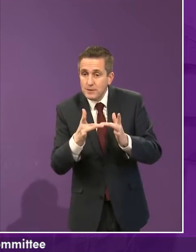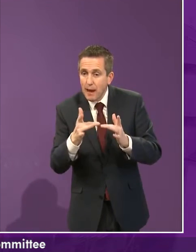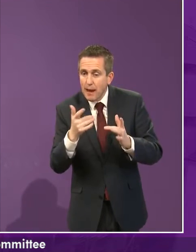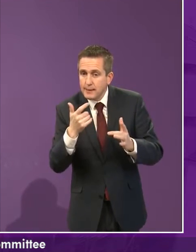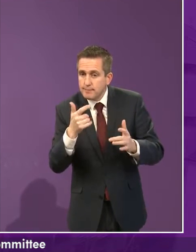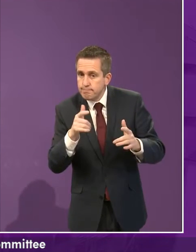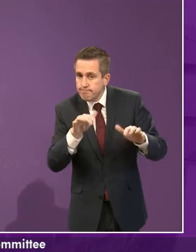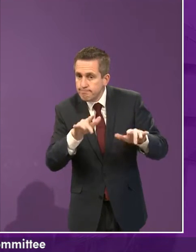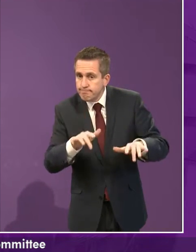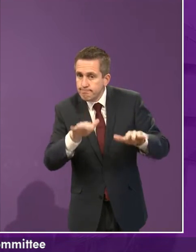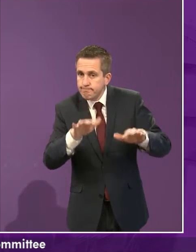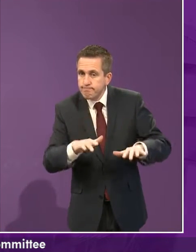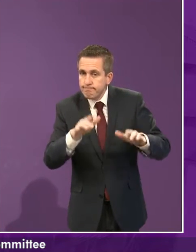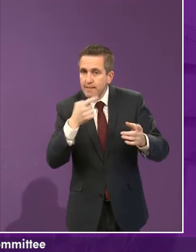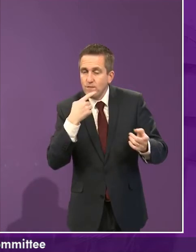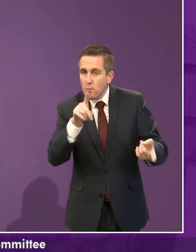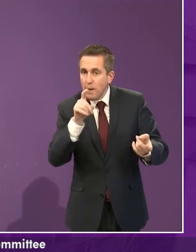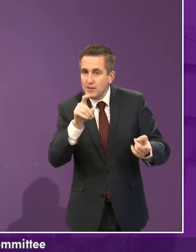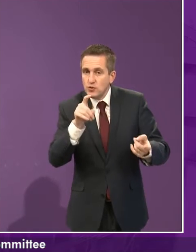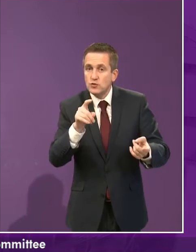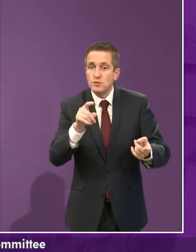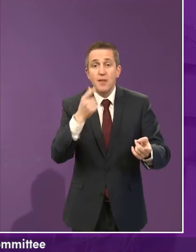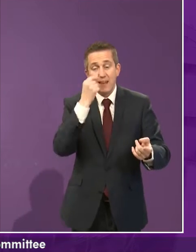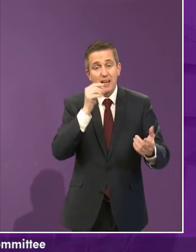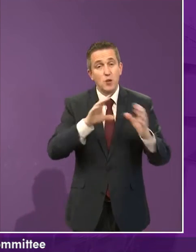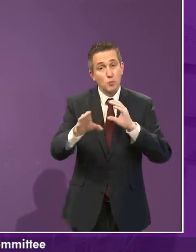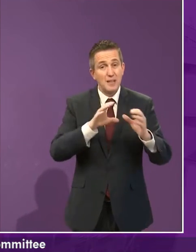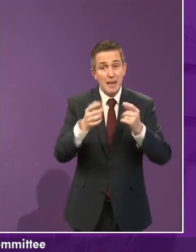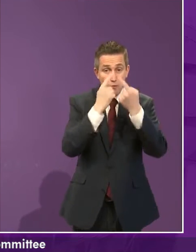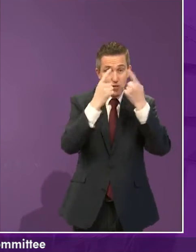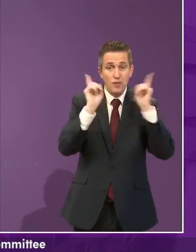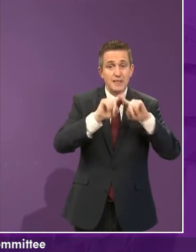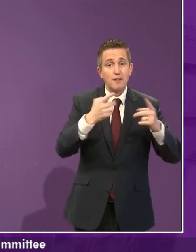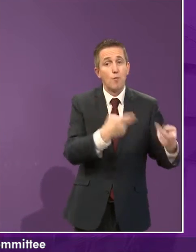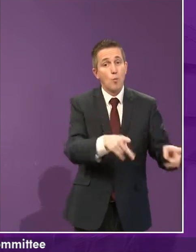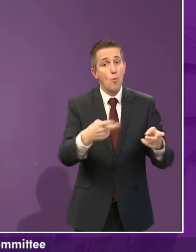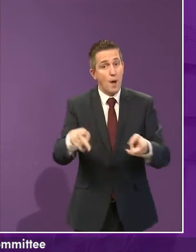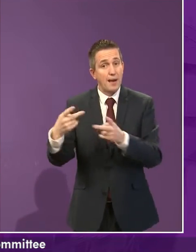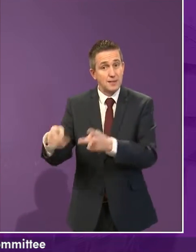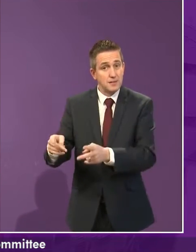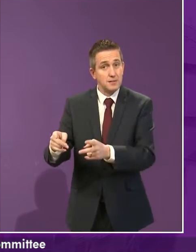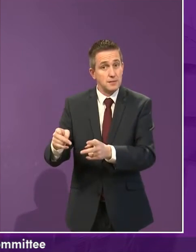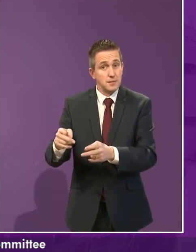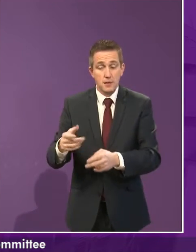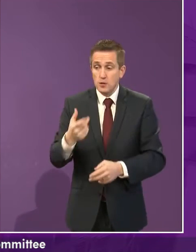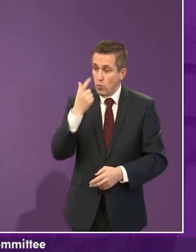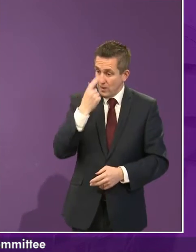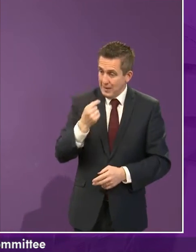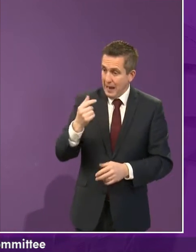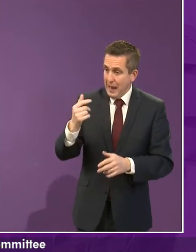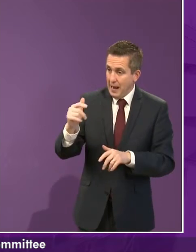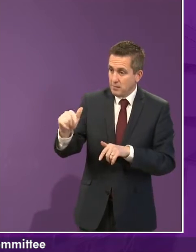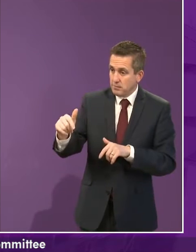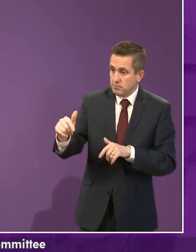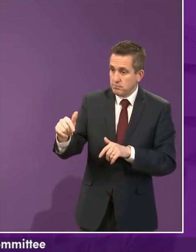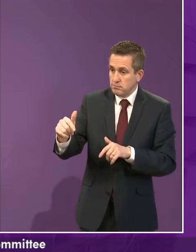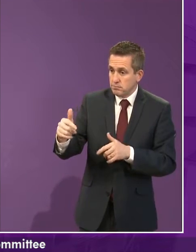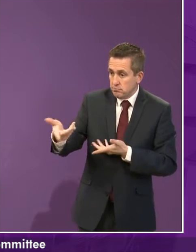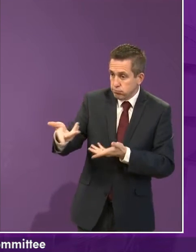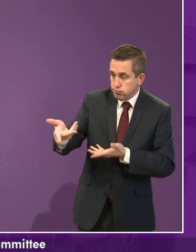multiple ways of communicating and engaging with us, so that we'll have real live chats. We're kind